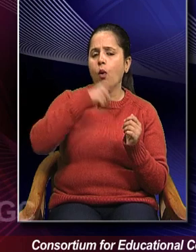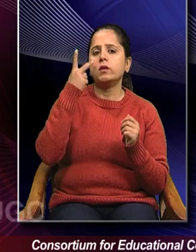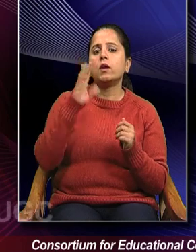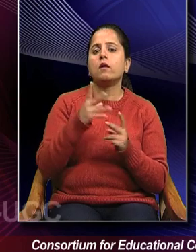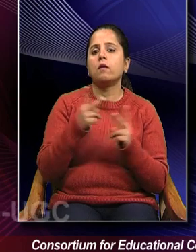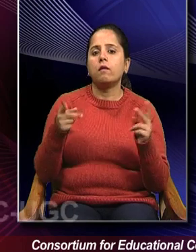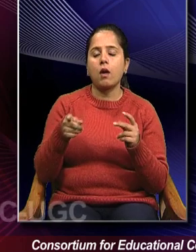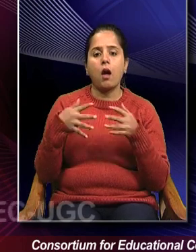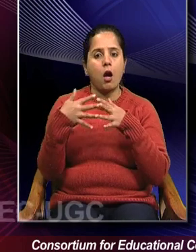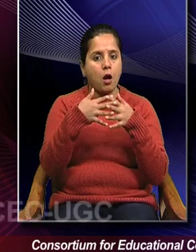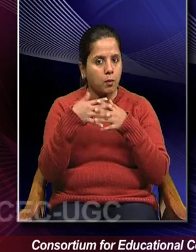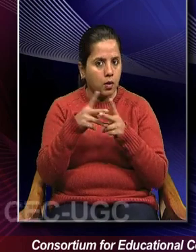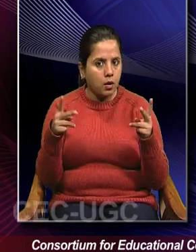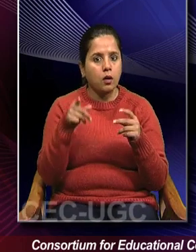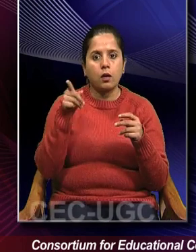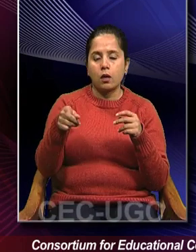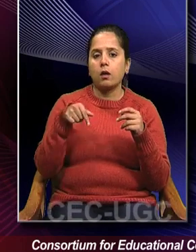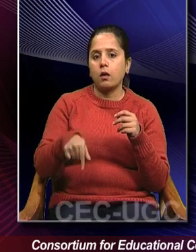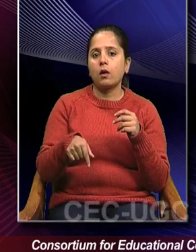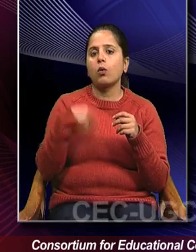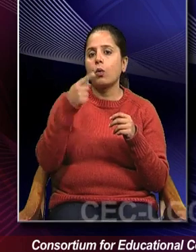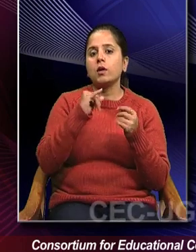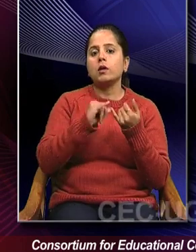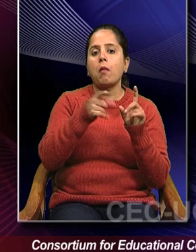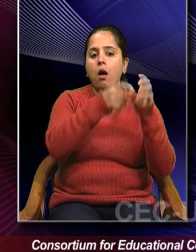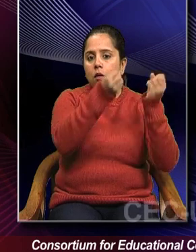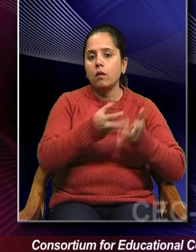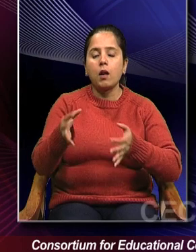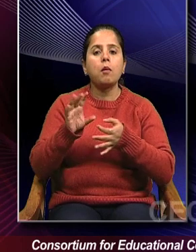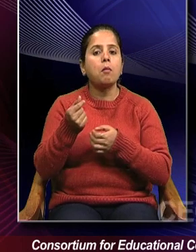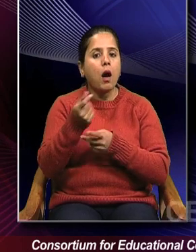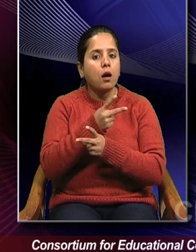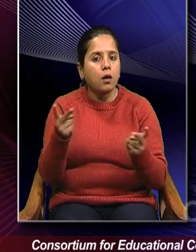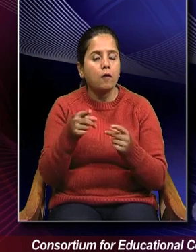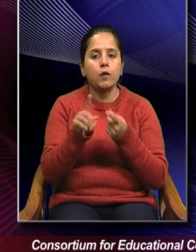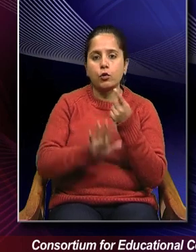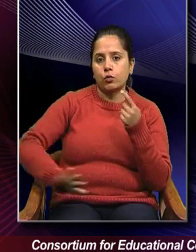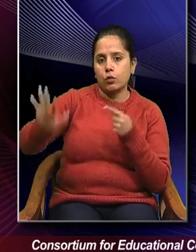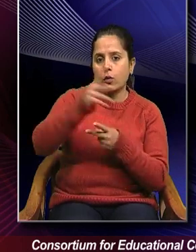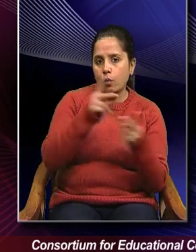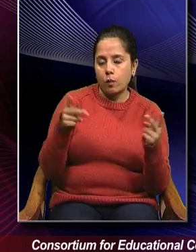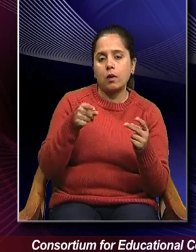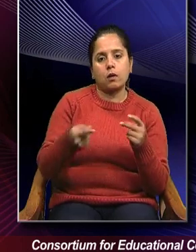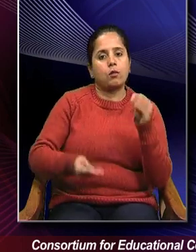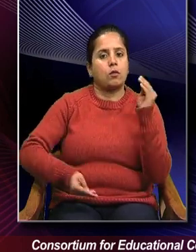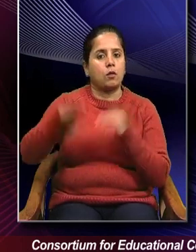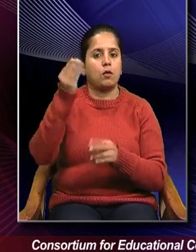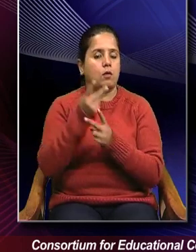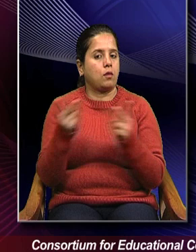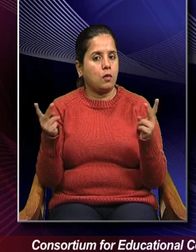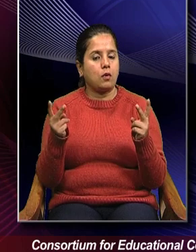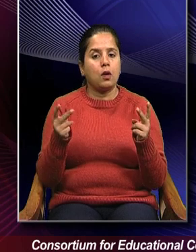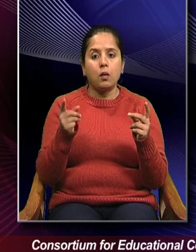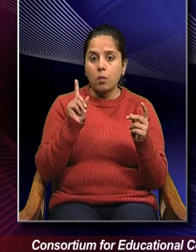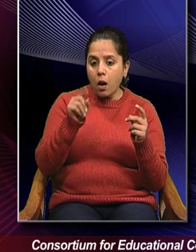how the American bullion, it increased, and the supply of money circulating in Europe, it also increased,